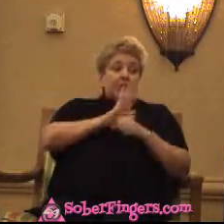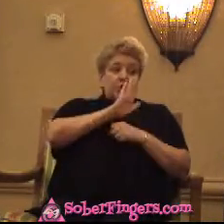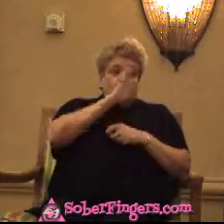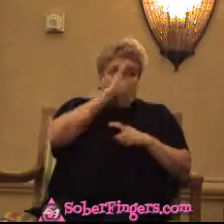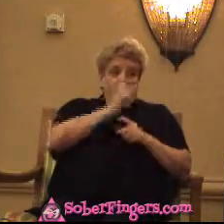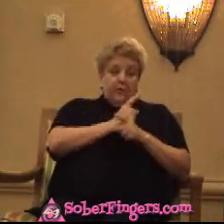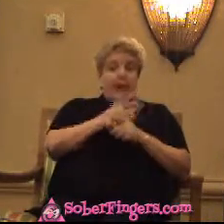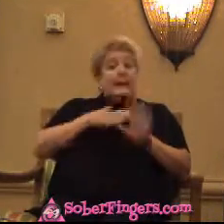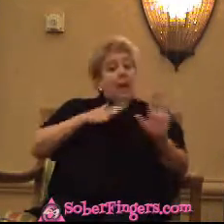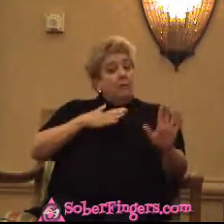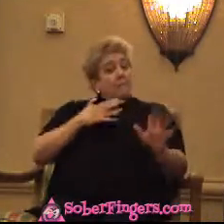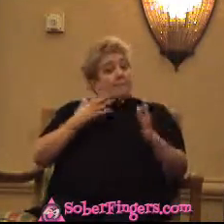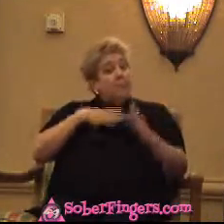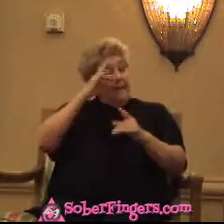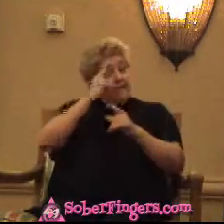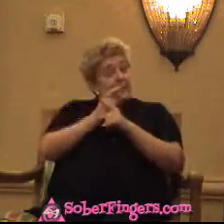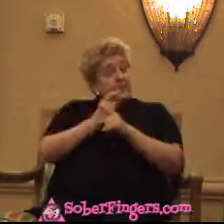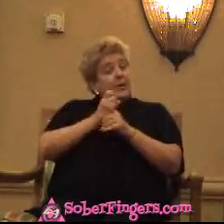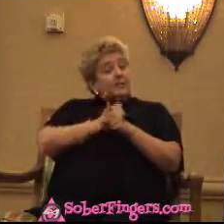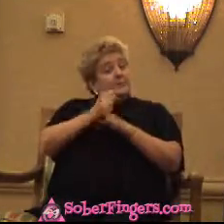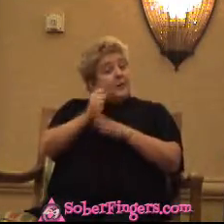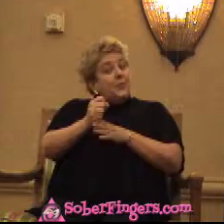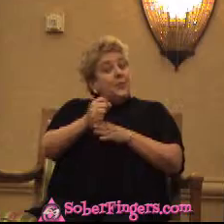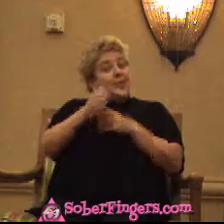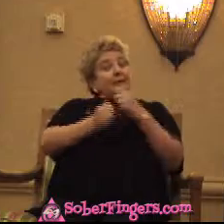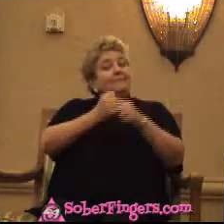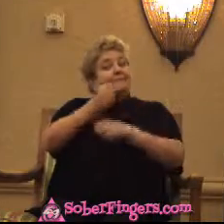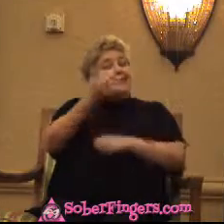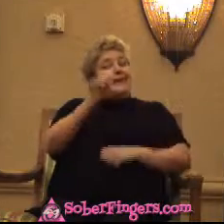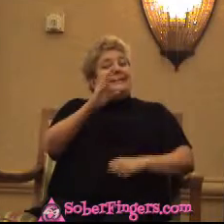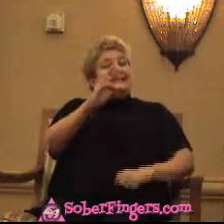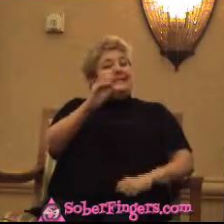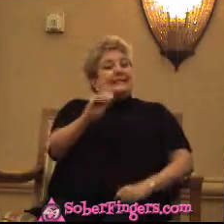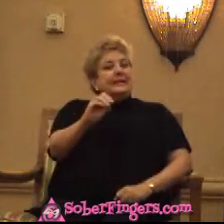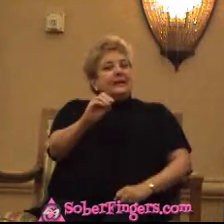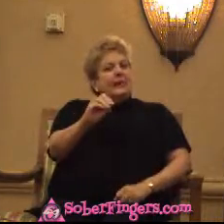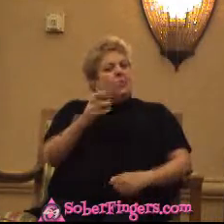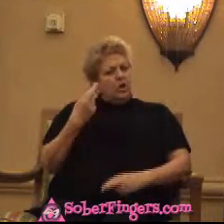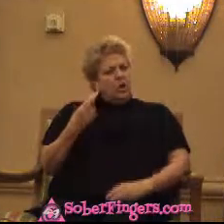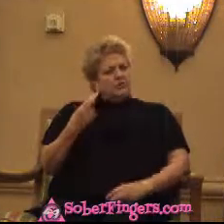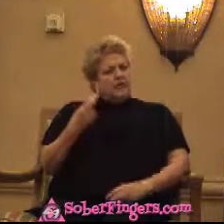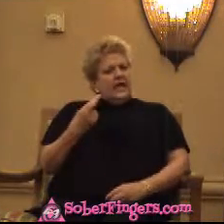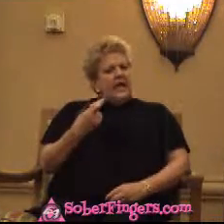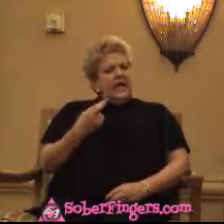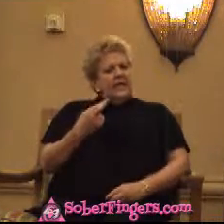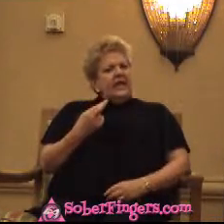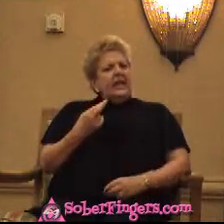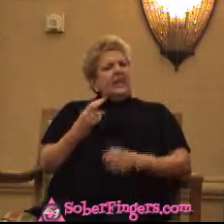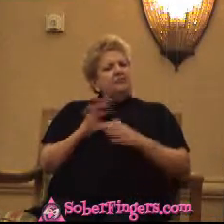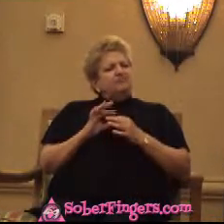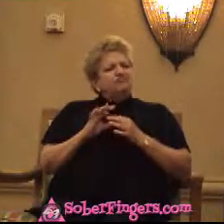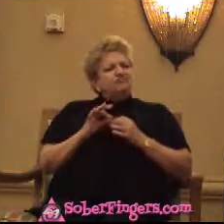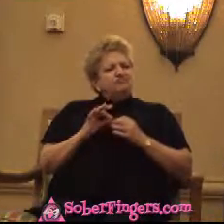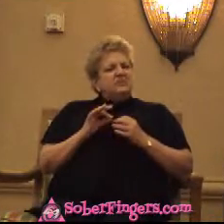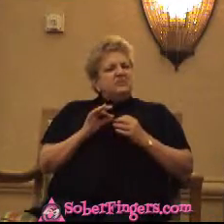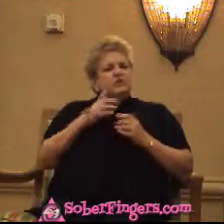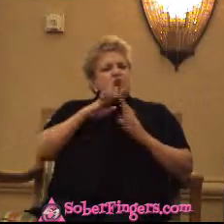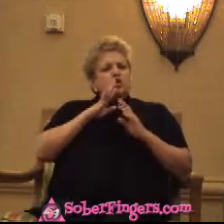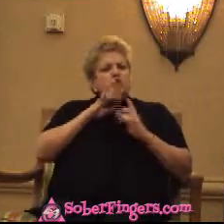1960. And we're very close, and he talked to me and said, you know, why don't you just go try it for 60 days, and you say 90 days. He said, make